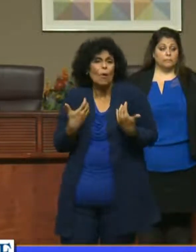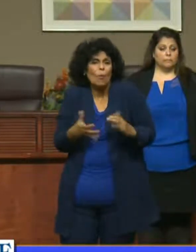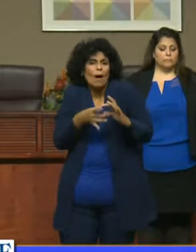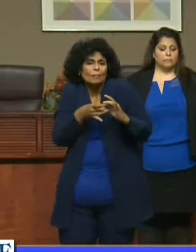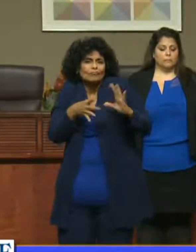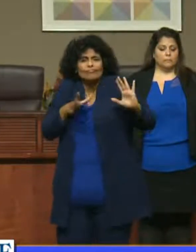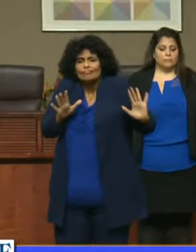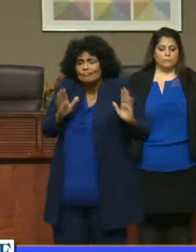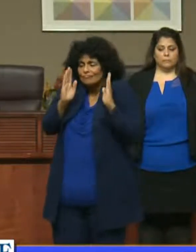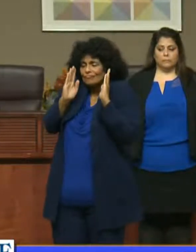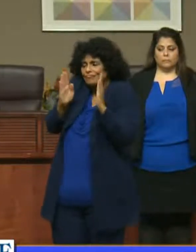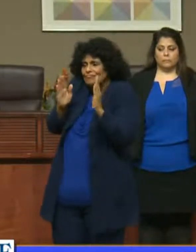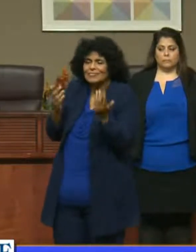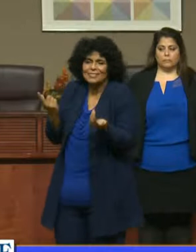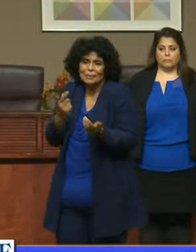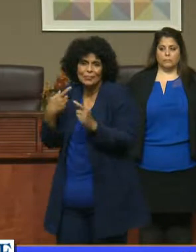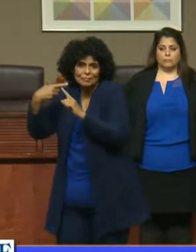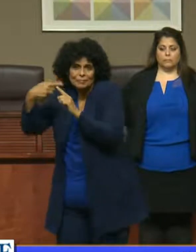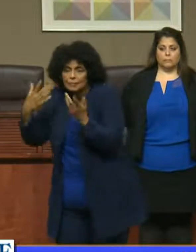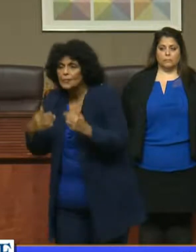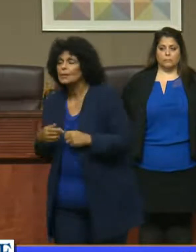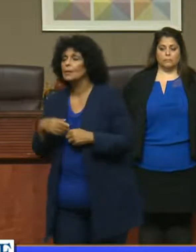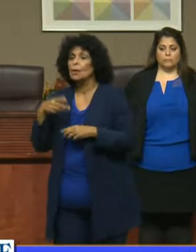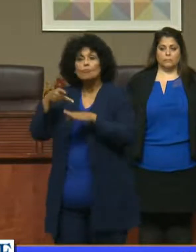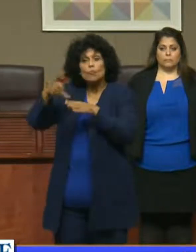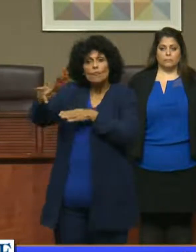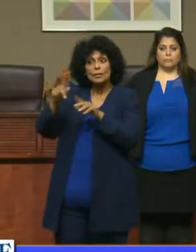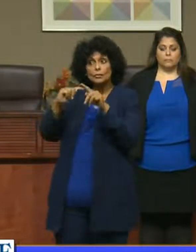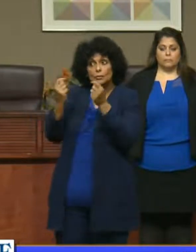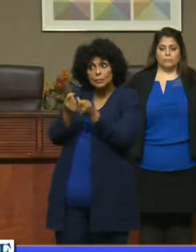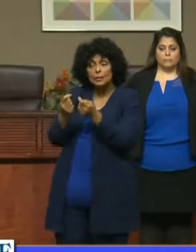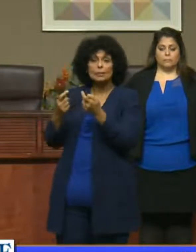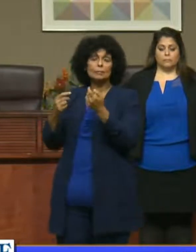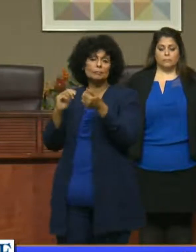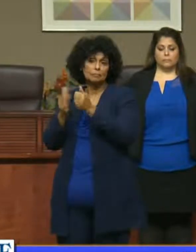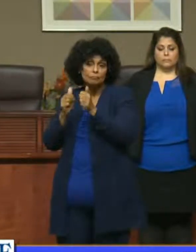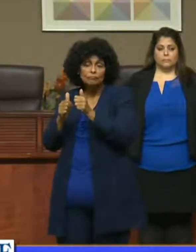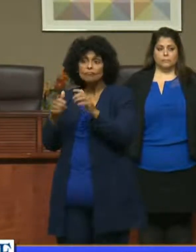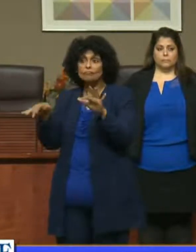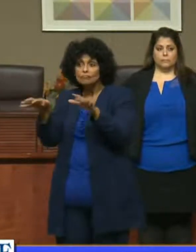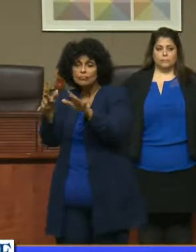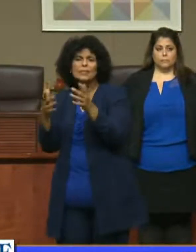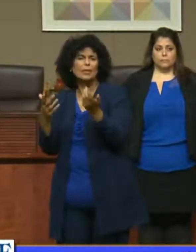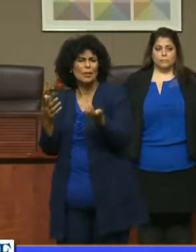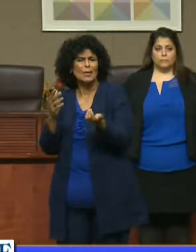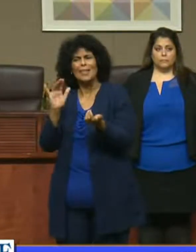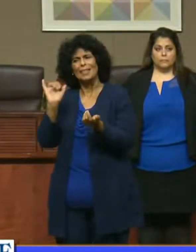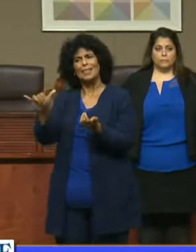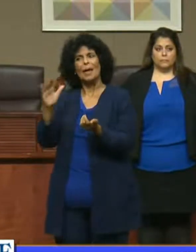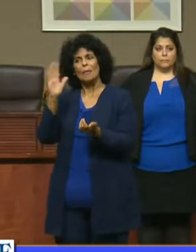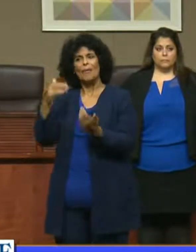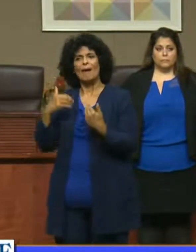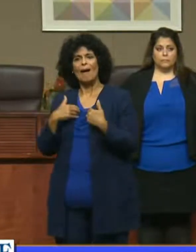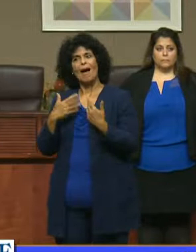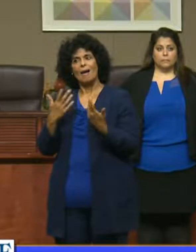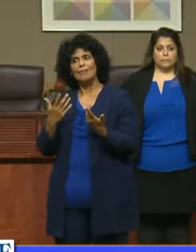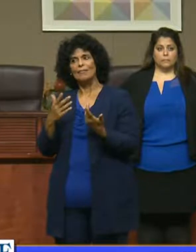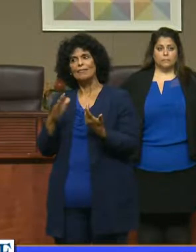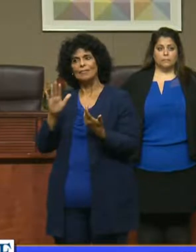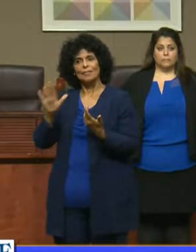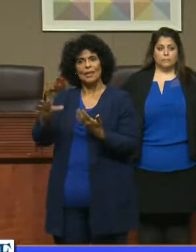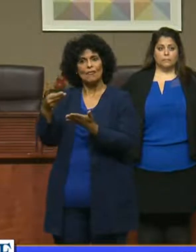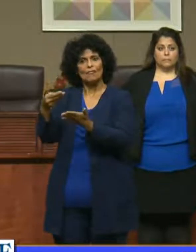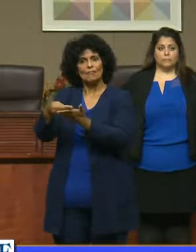doubt, will begin to have a positive impact on their bottom line,